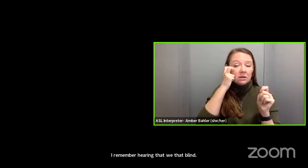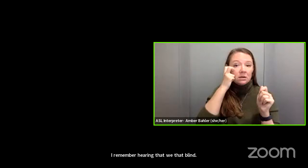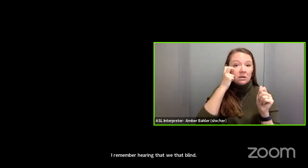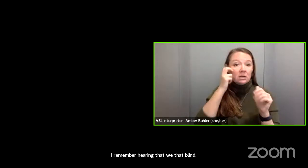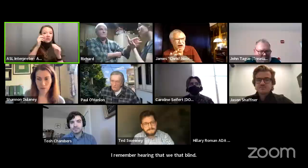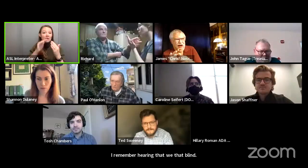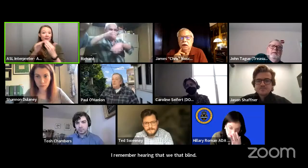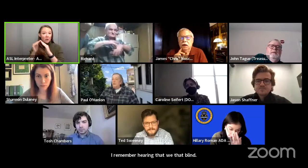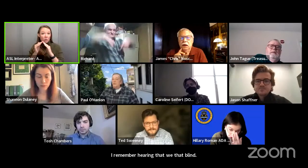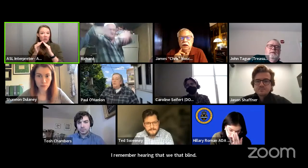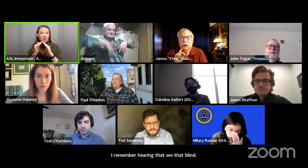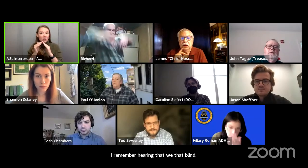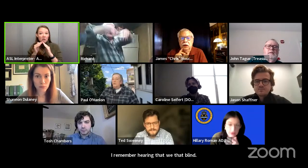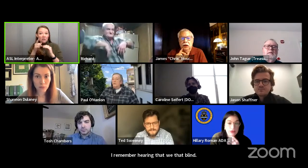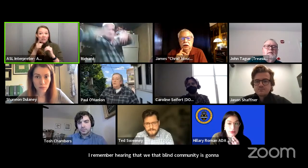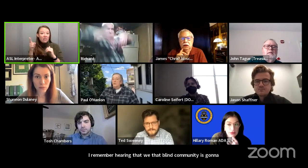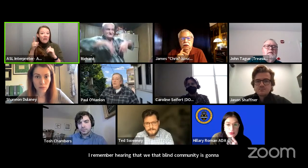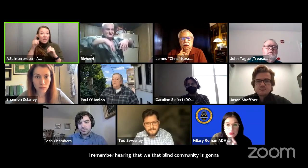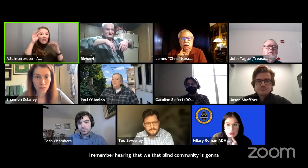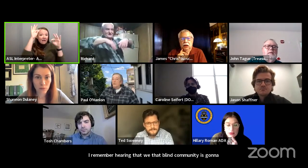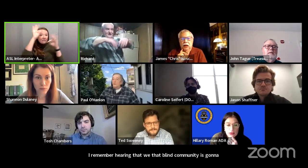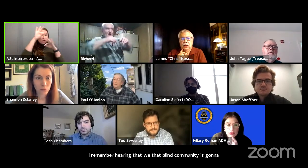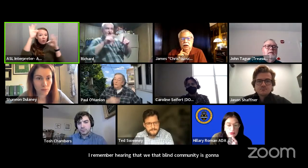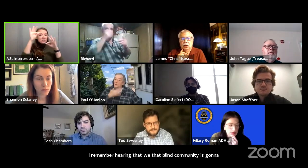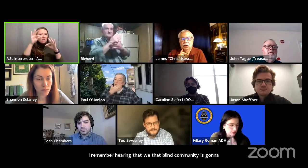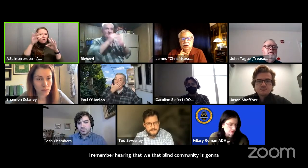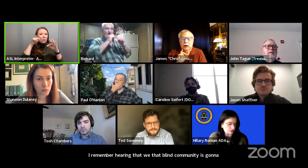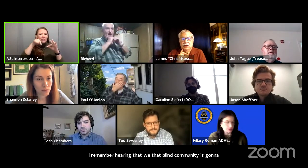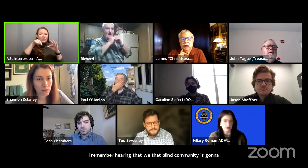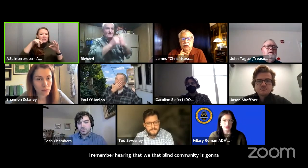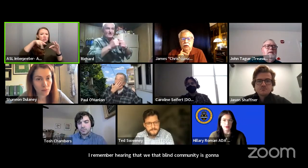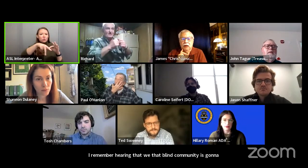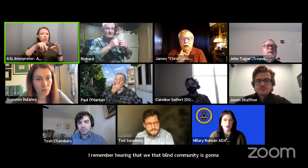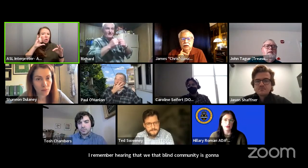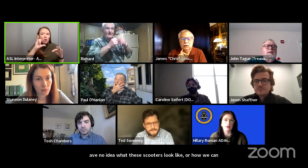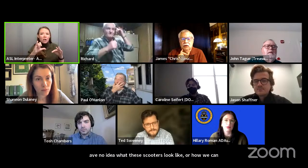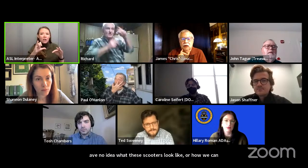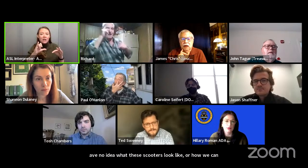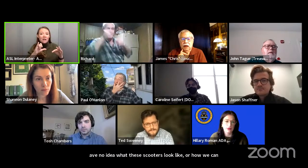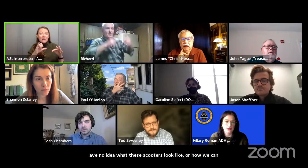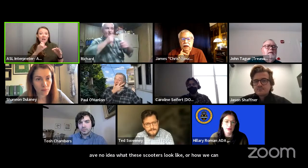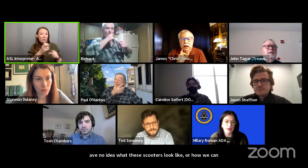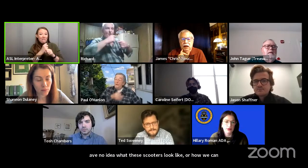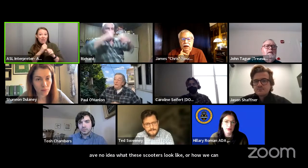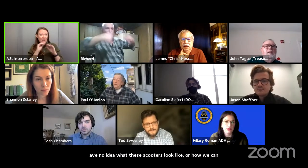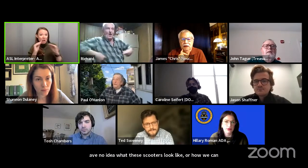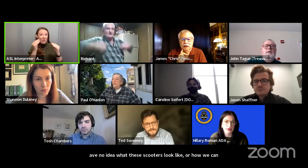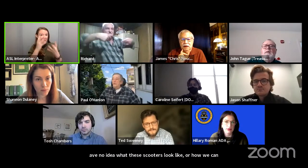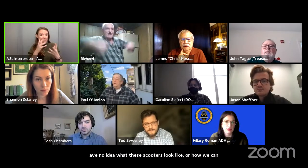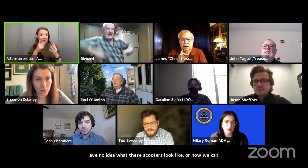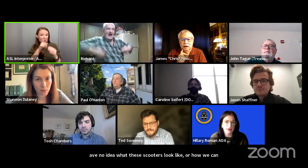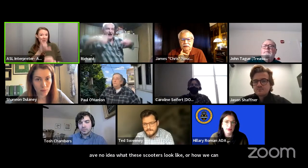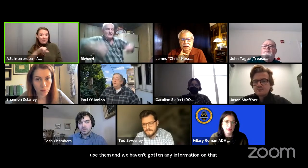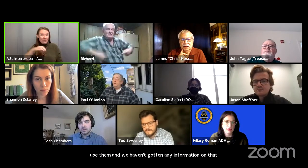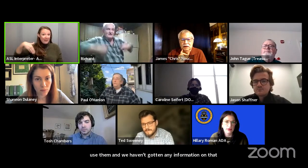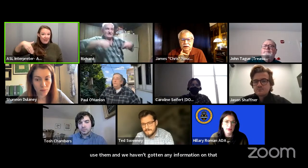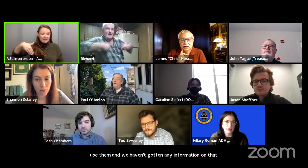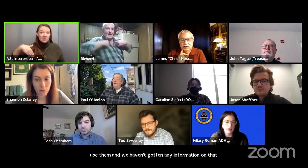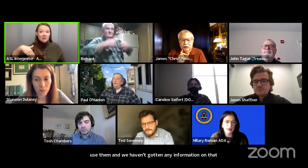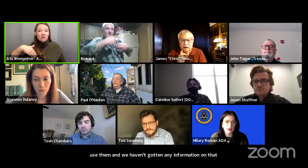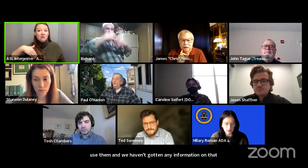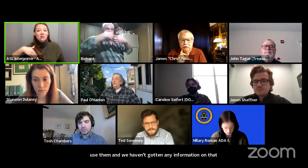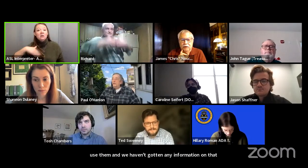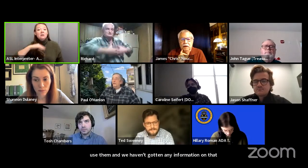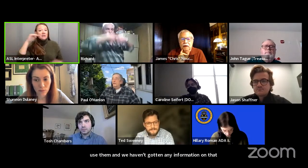community is going to have no idea what these scooters look like or how we can use them, and we haven't gotten any information on that either yet. I also